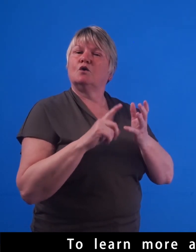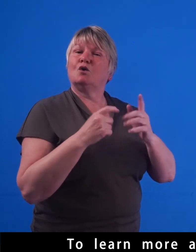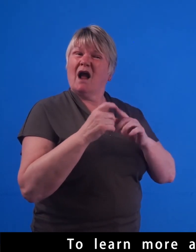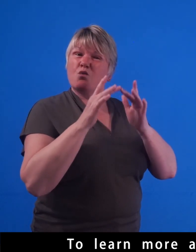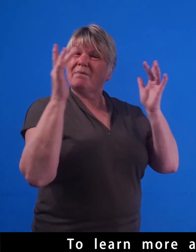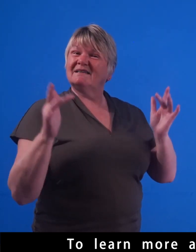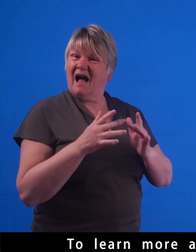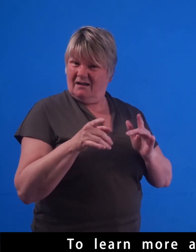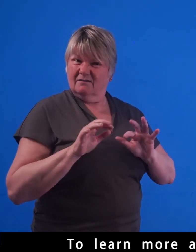visit